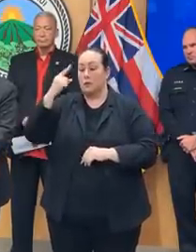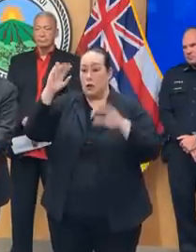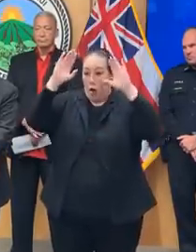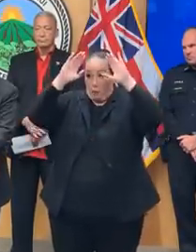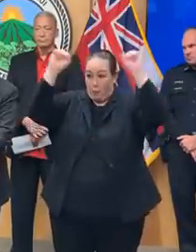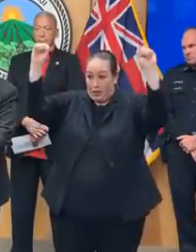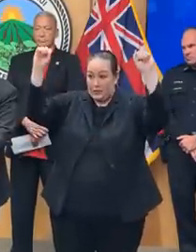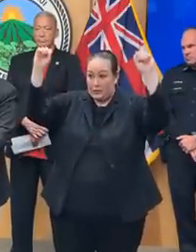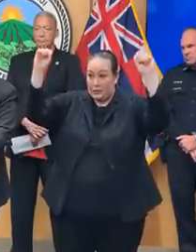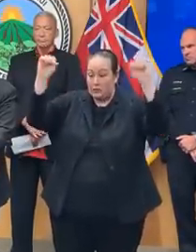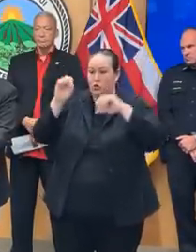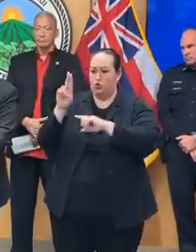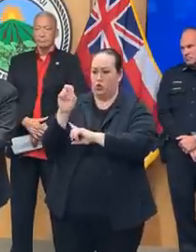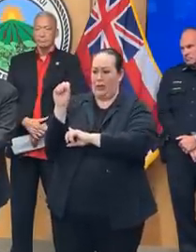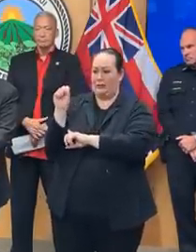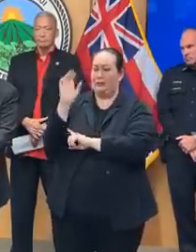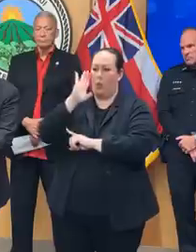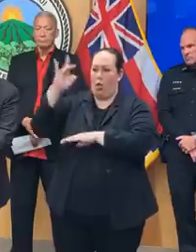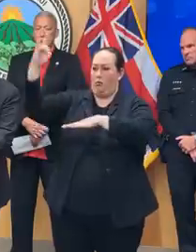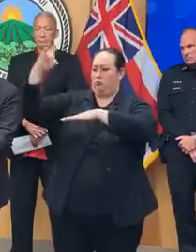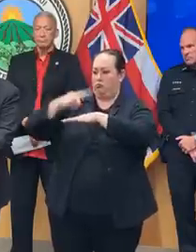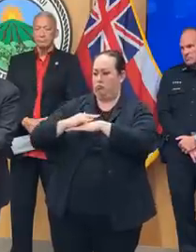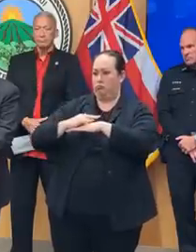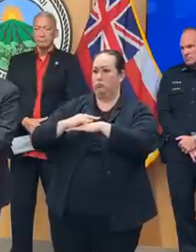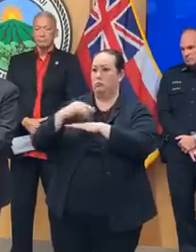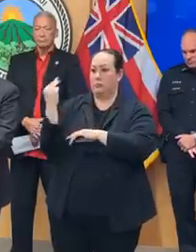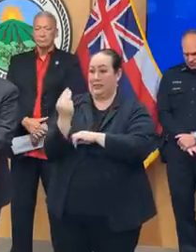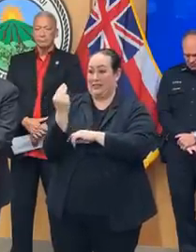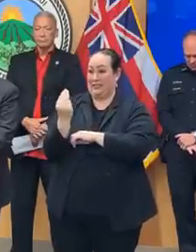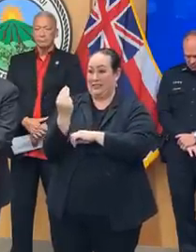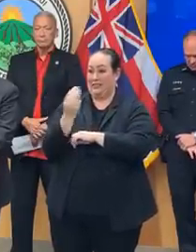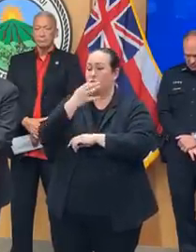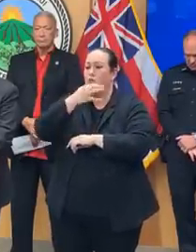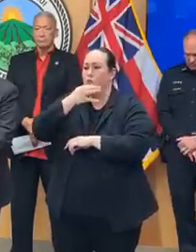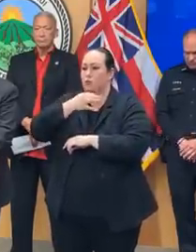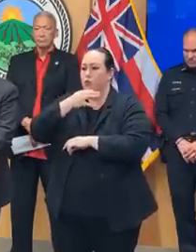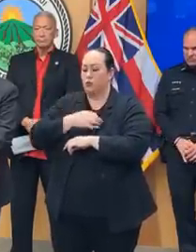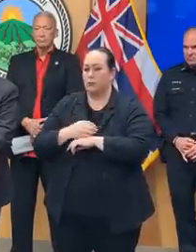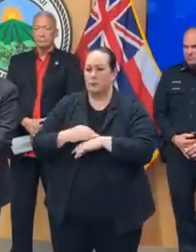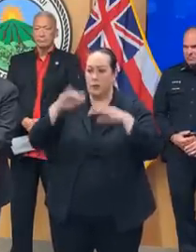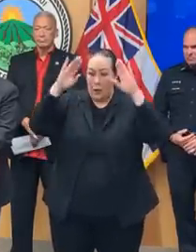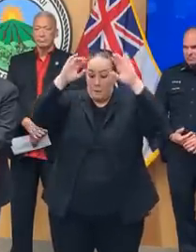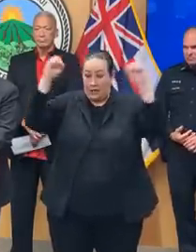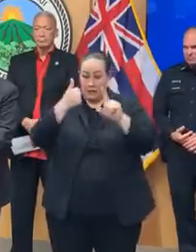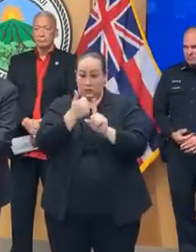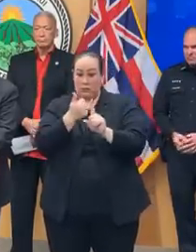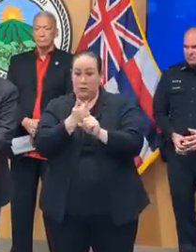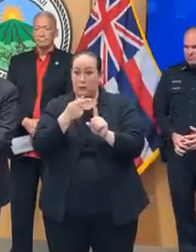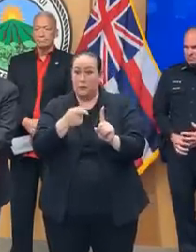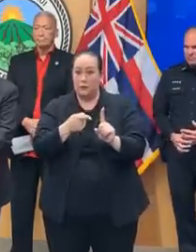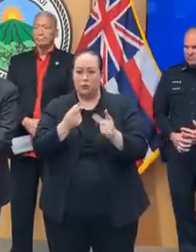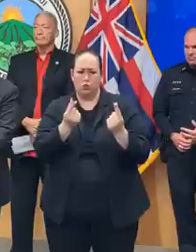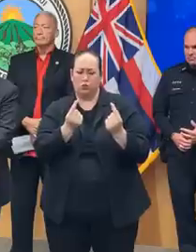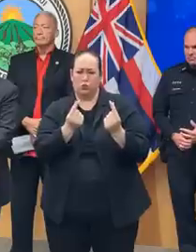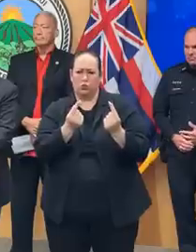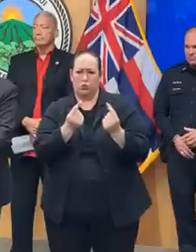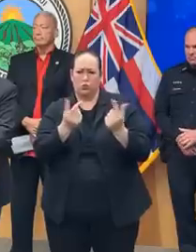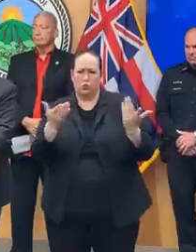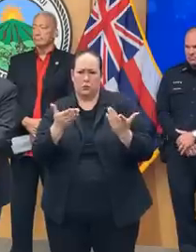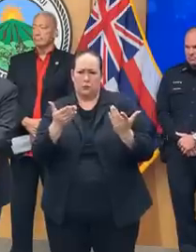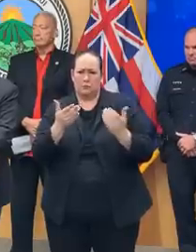president is coming on Monday. He's been very gracious. A couple things President Biden has done. From the outset,